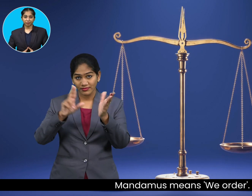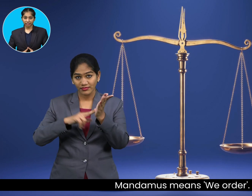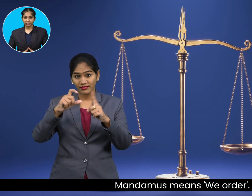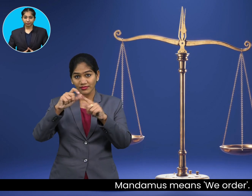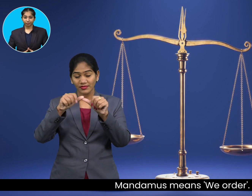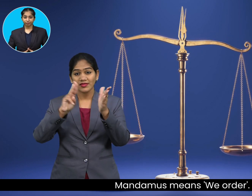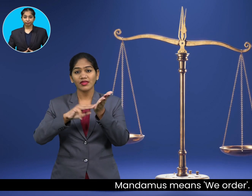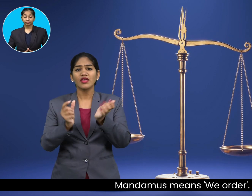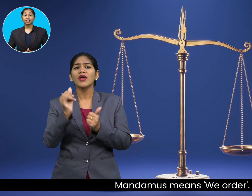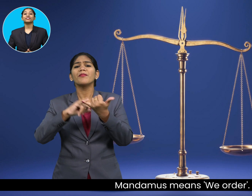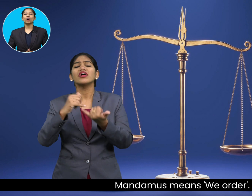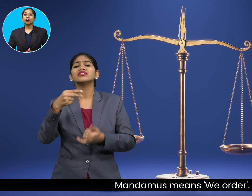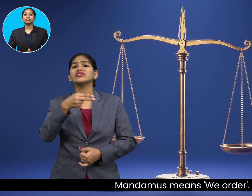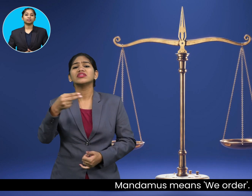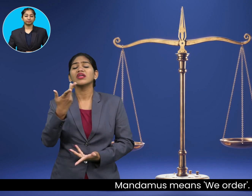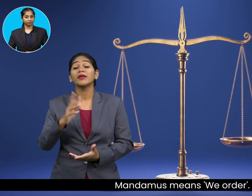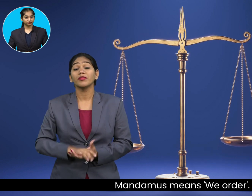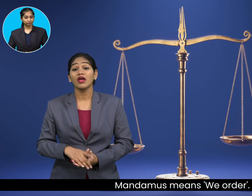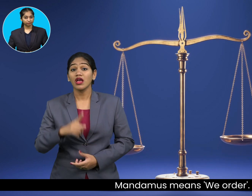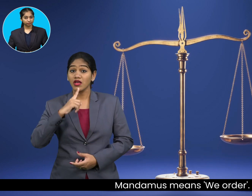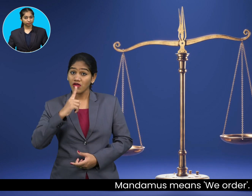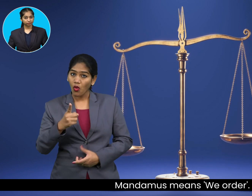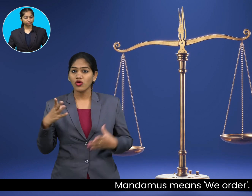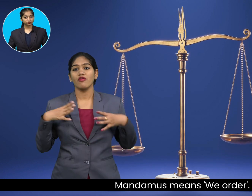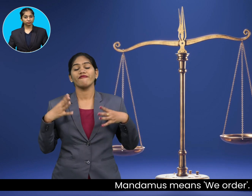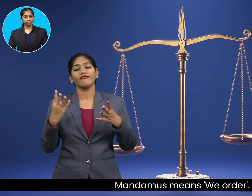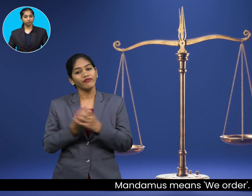Mandamus means we order.